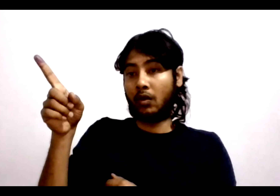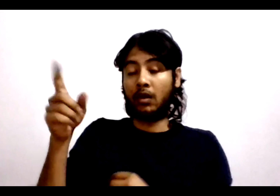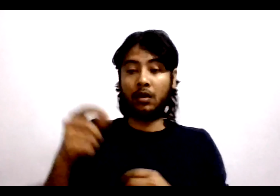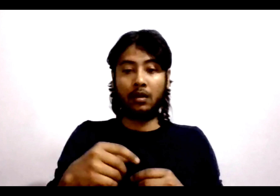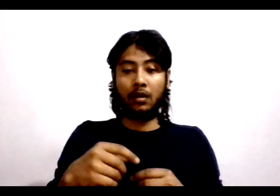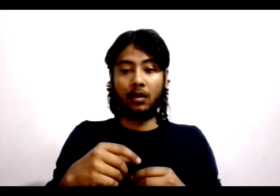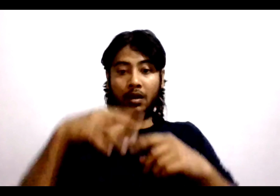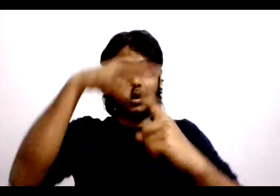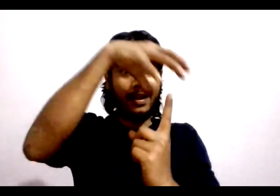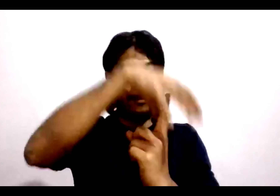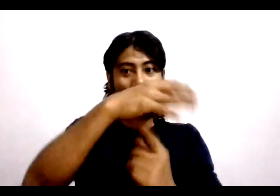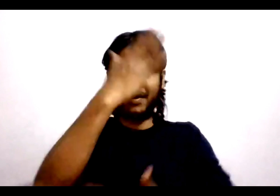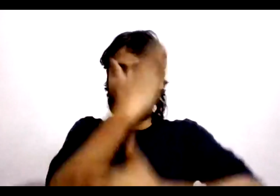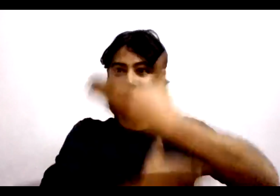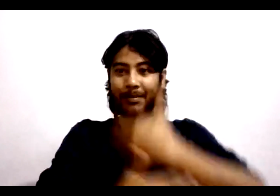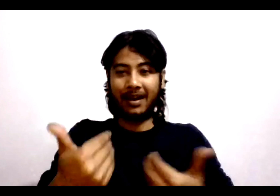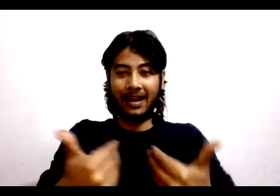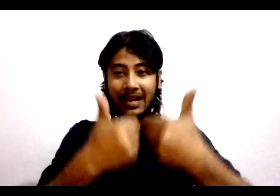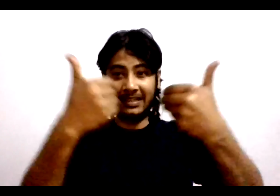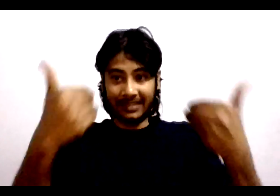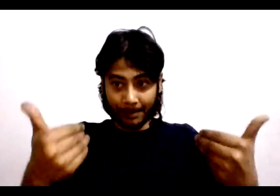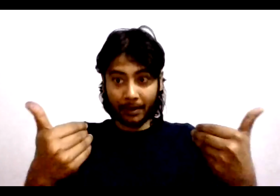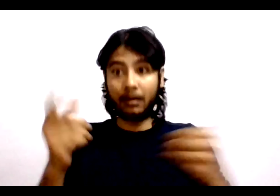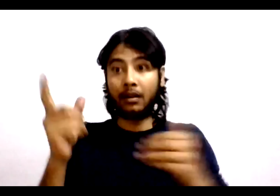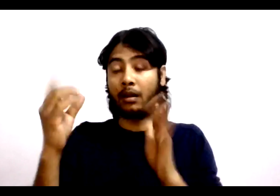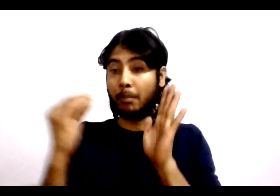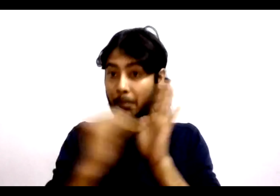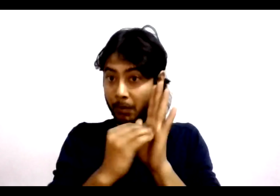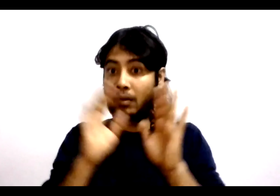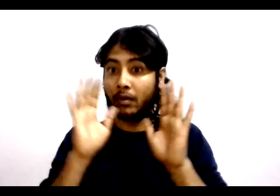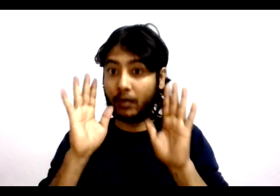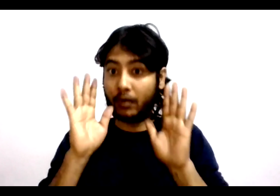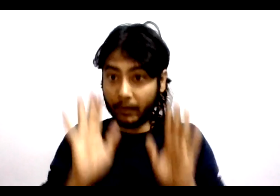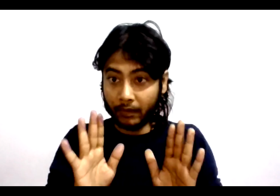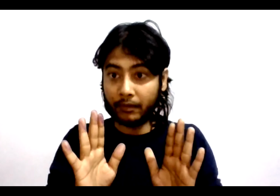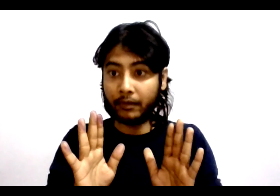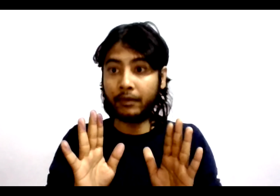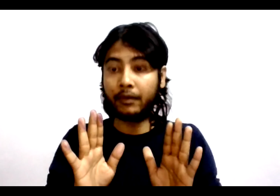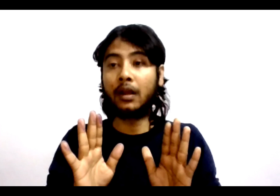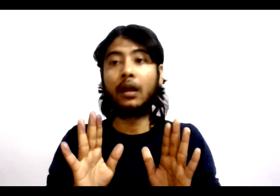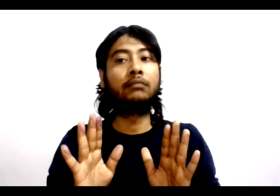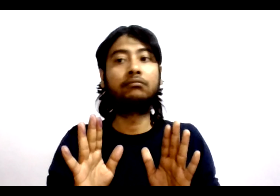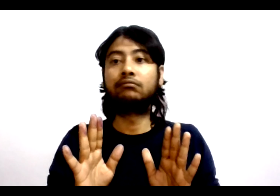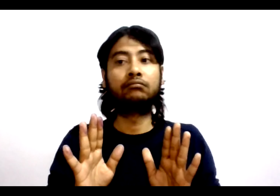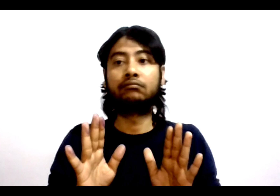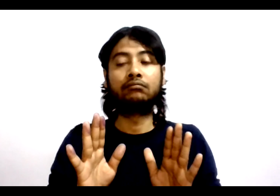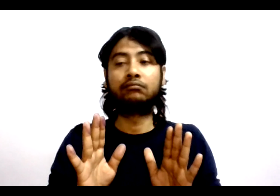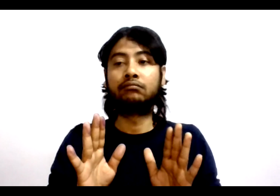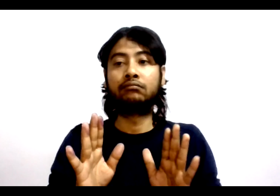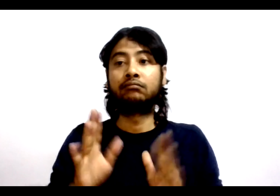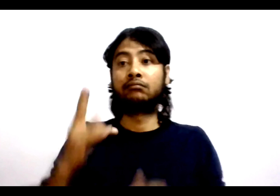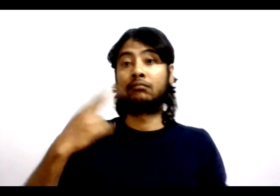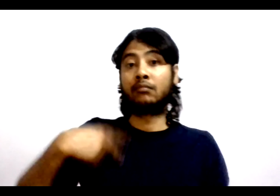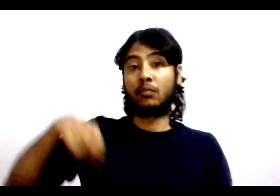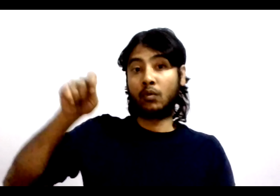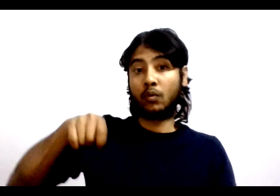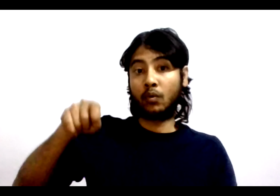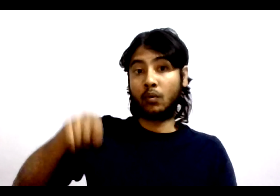for disability. The law doesn't say, right? And the courts of laws also can